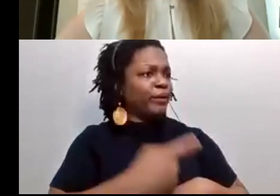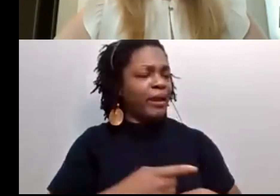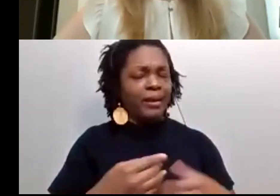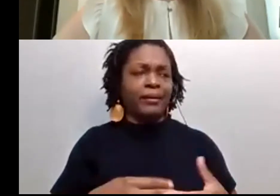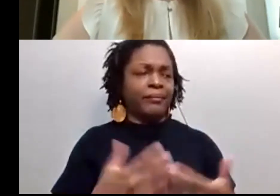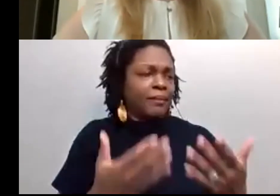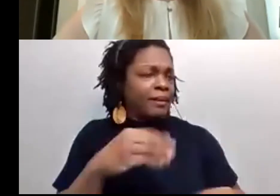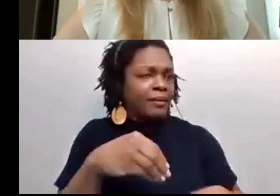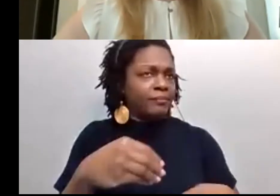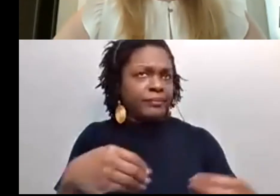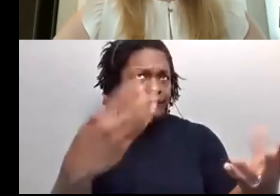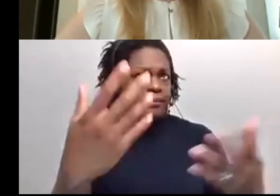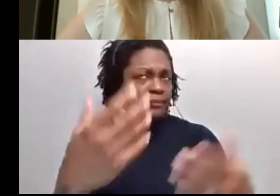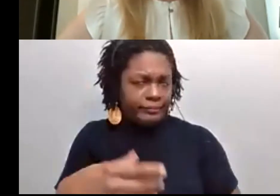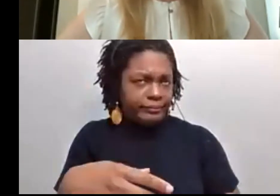months.